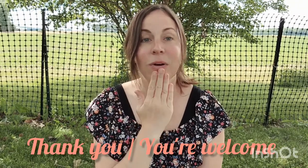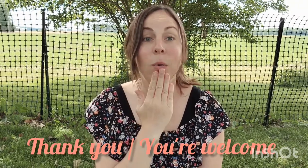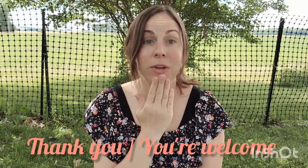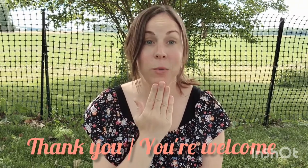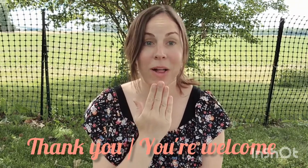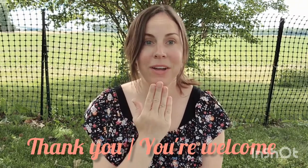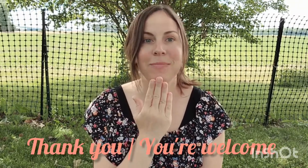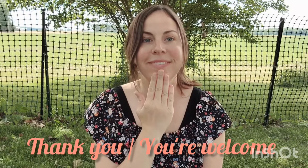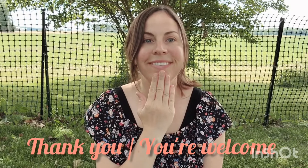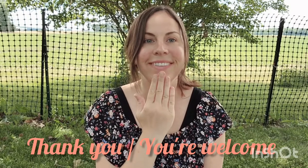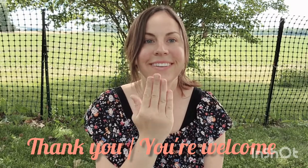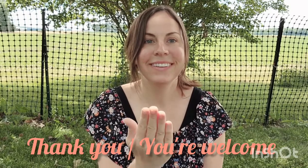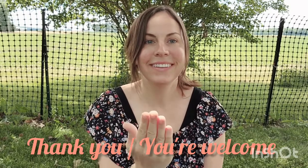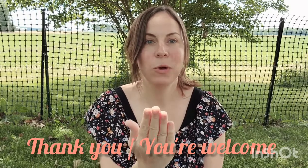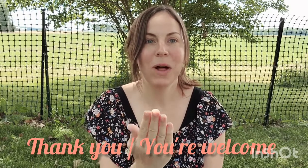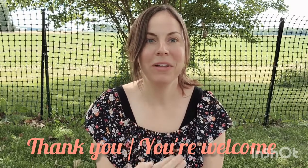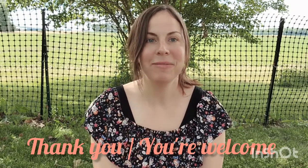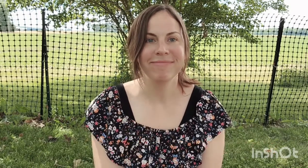Or you're welcome. You're welcome.